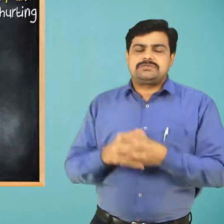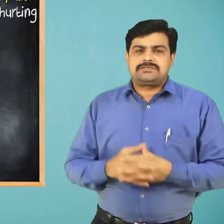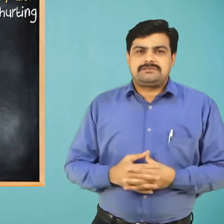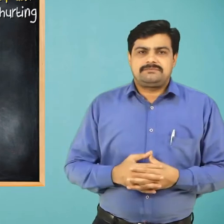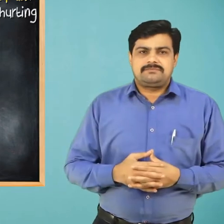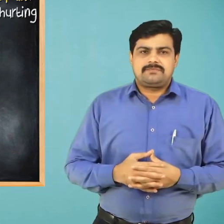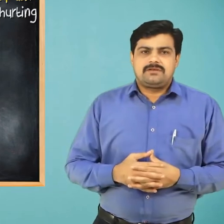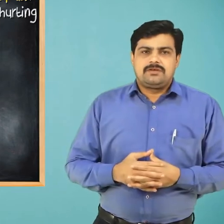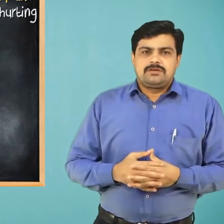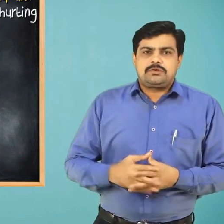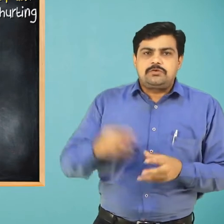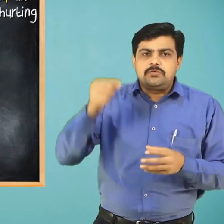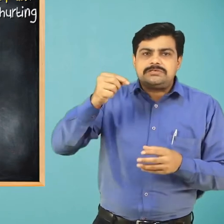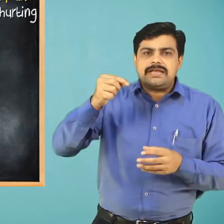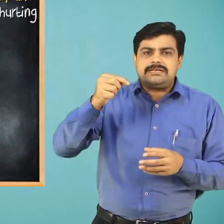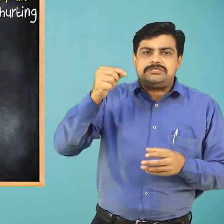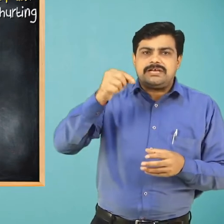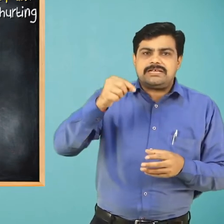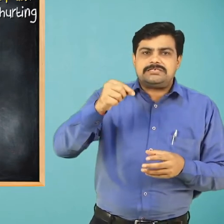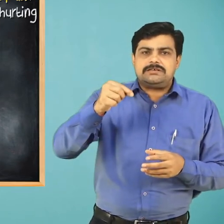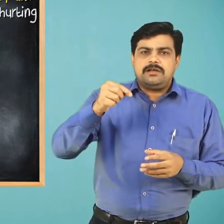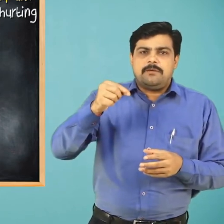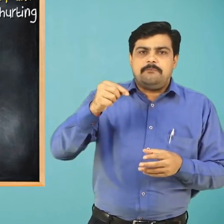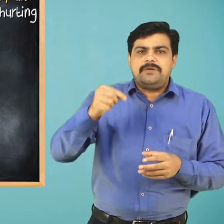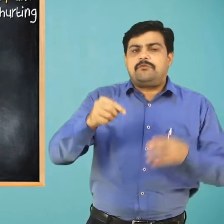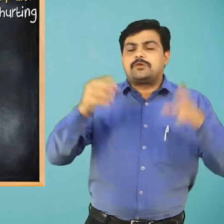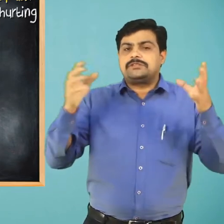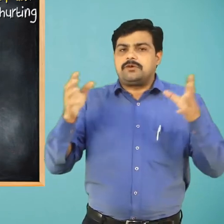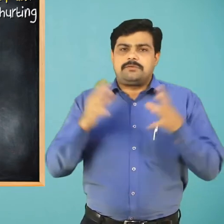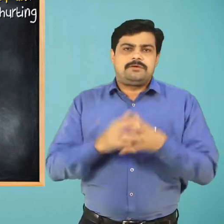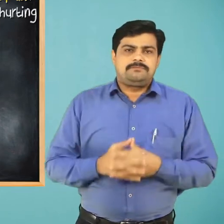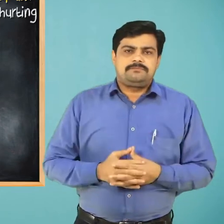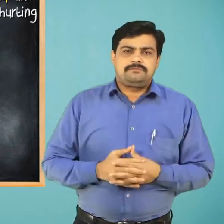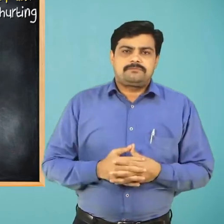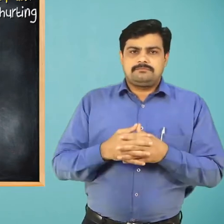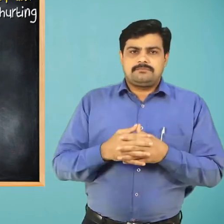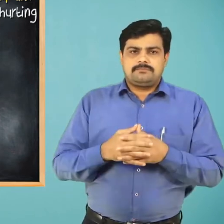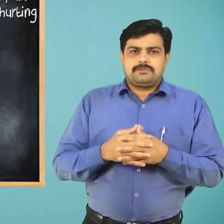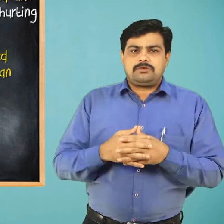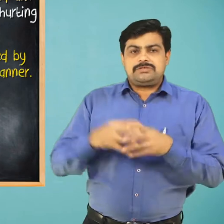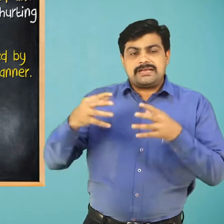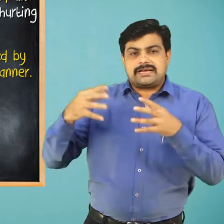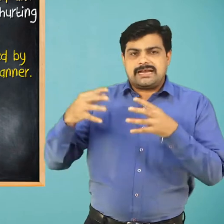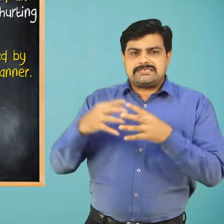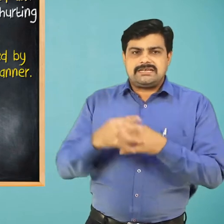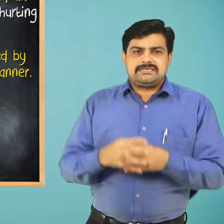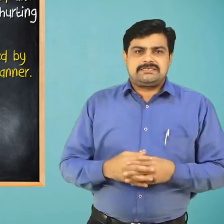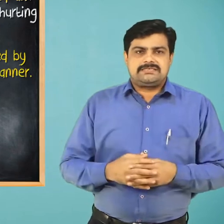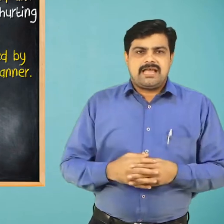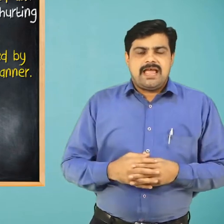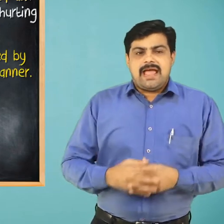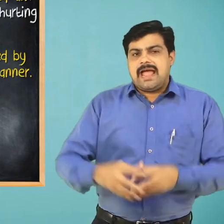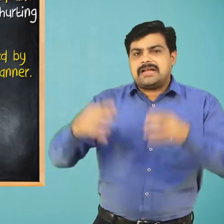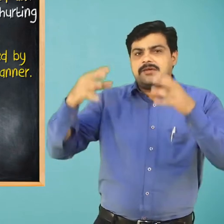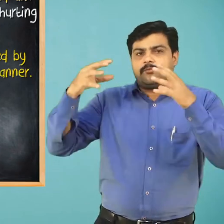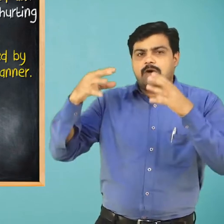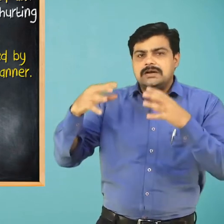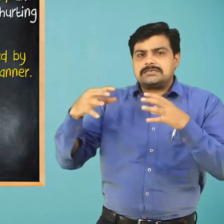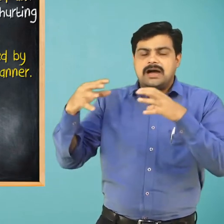used. So use it just before the verb. Now see the correct sentence. Had I worked